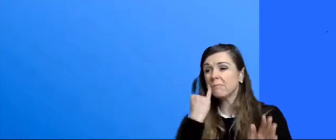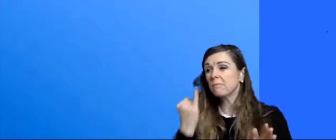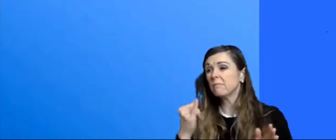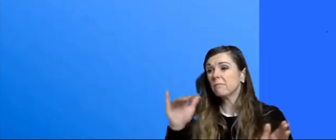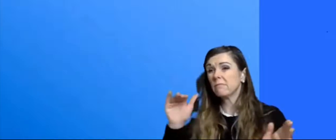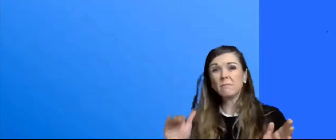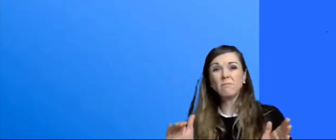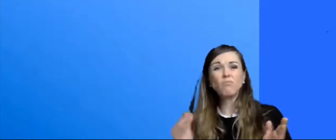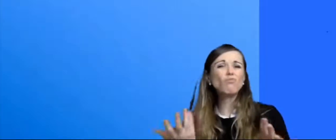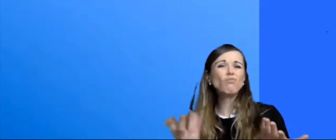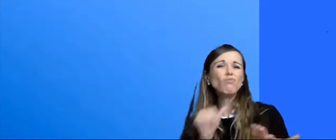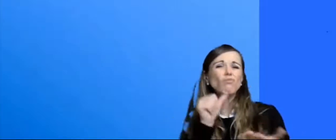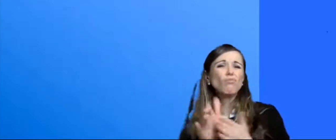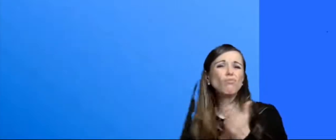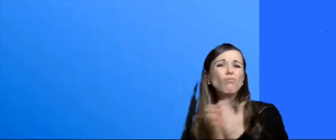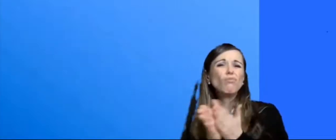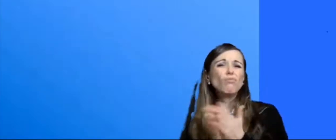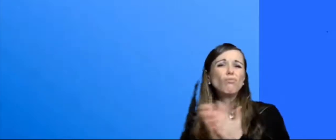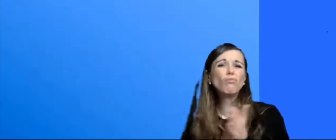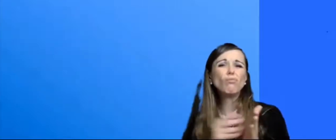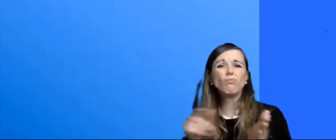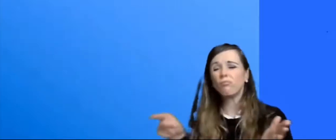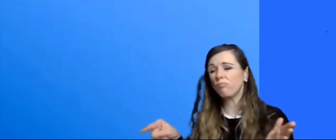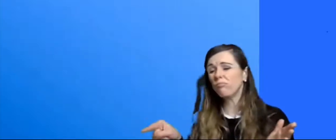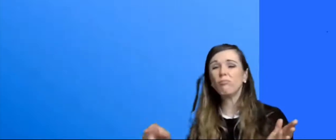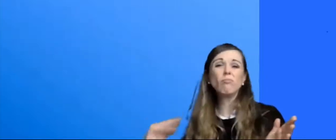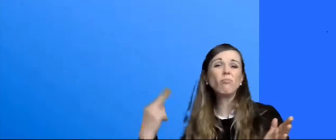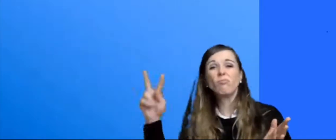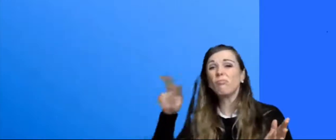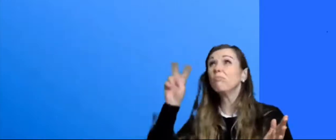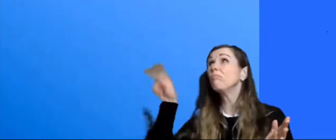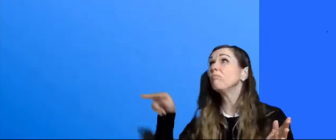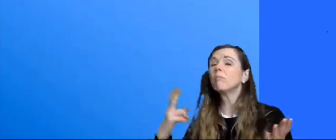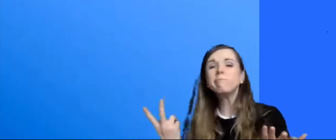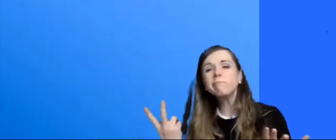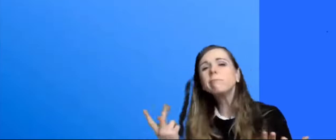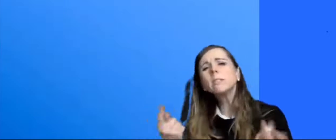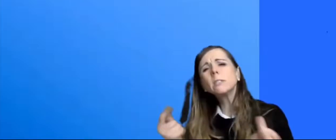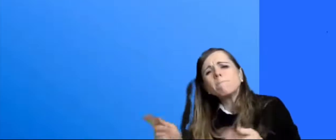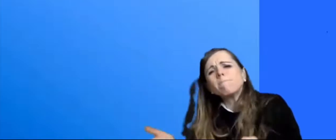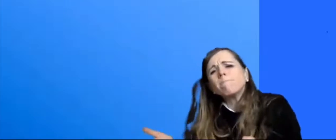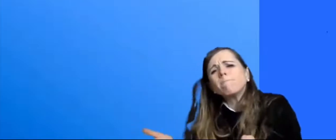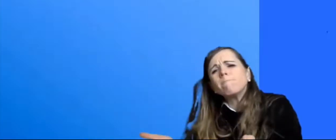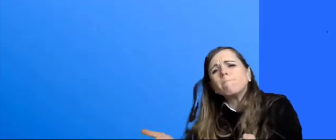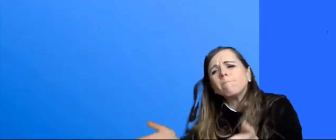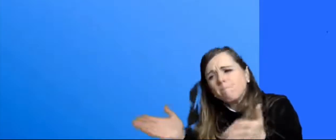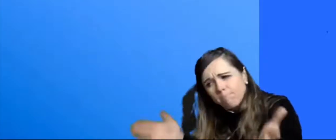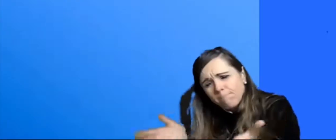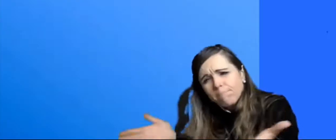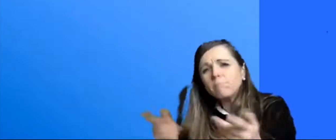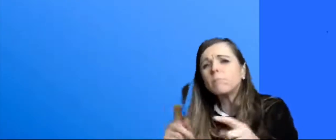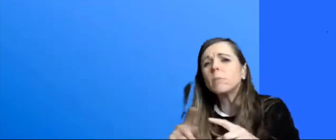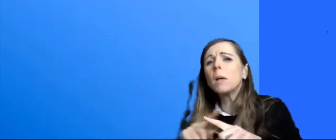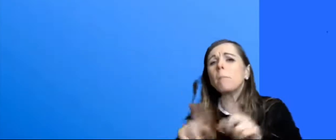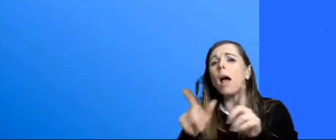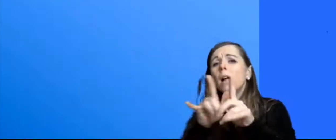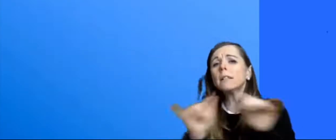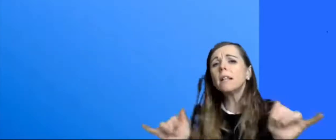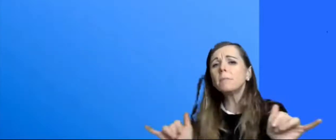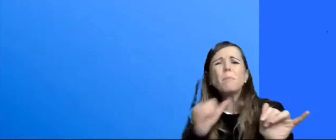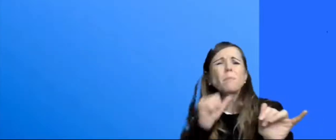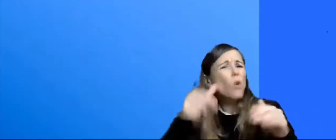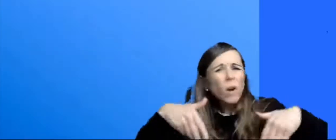It is okay. Another example is that if the child really isn't so motivated, they're kind of just